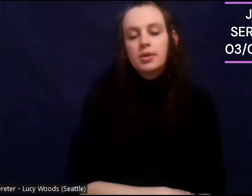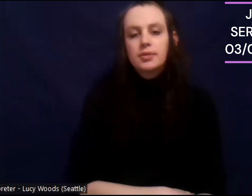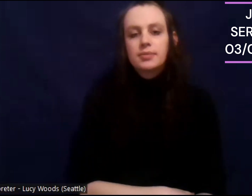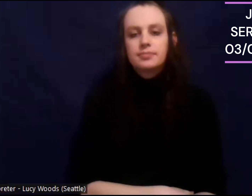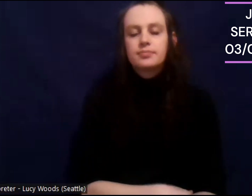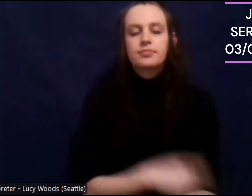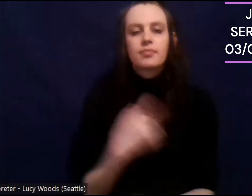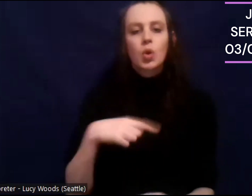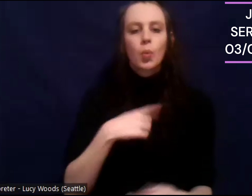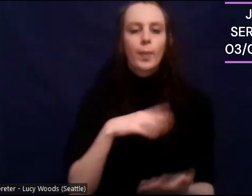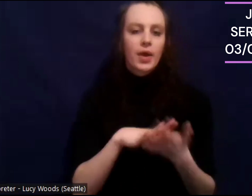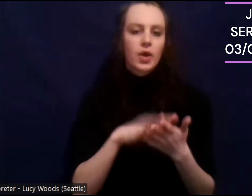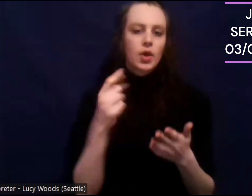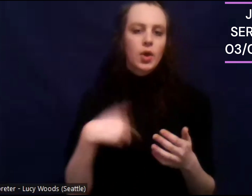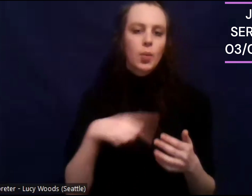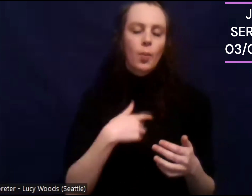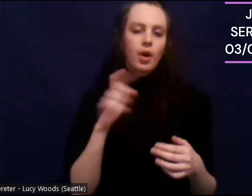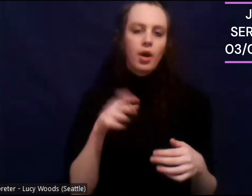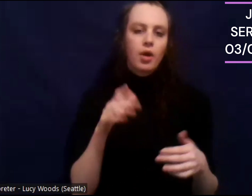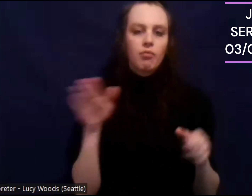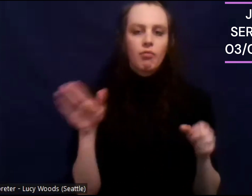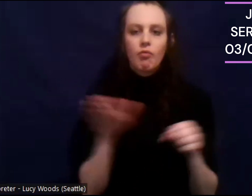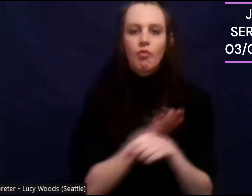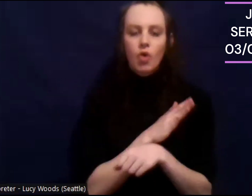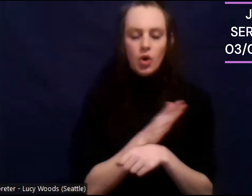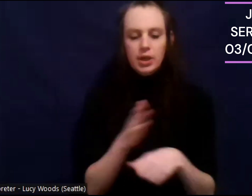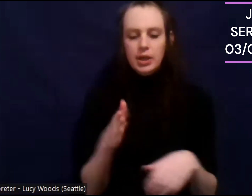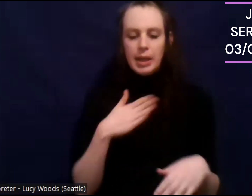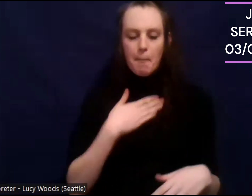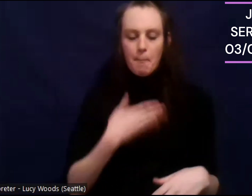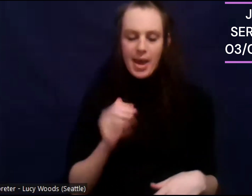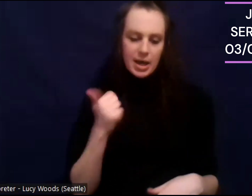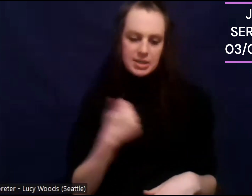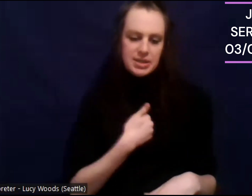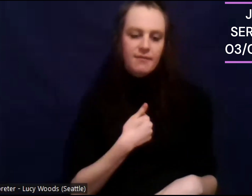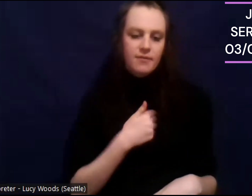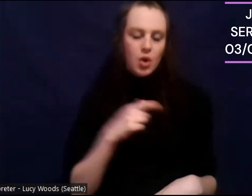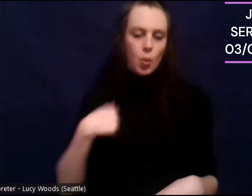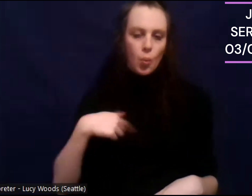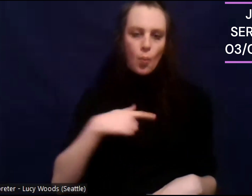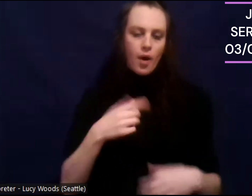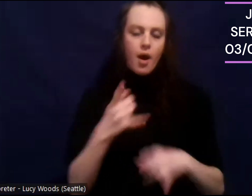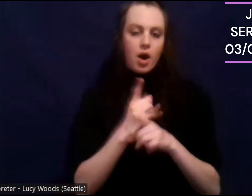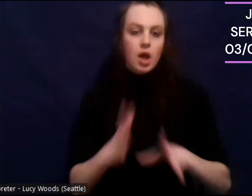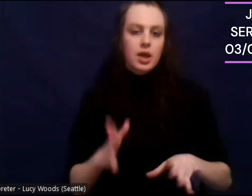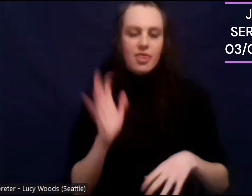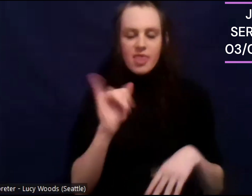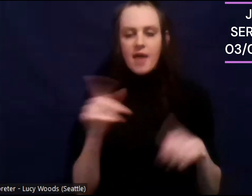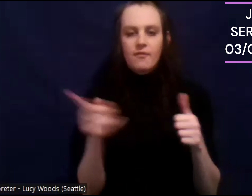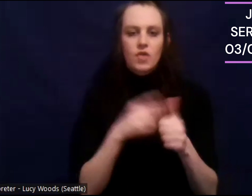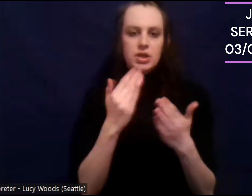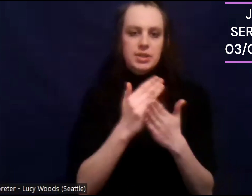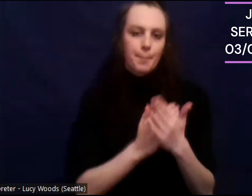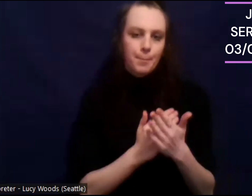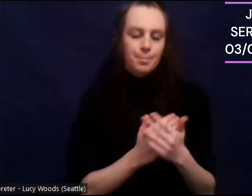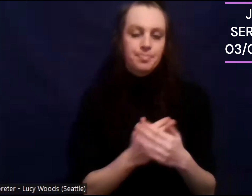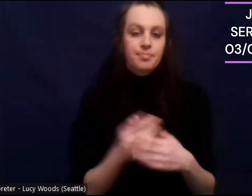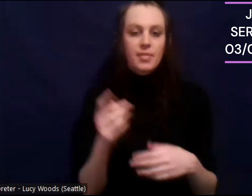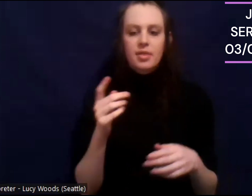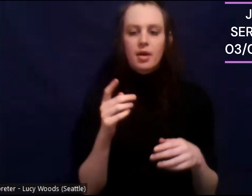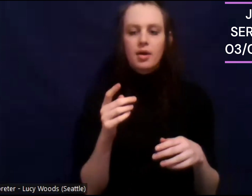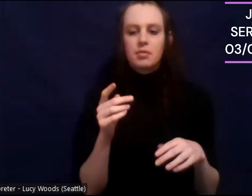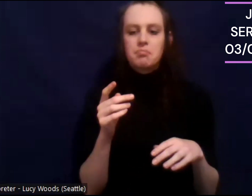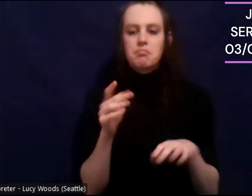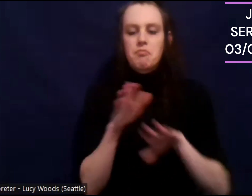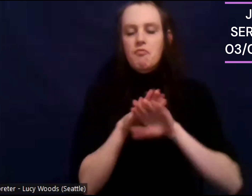learned we had to fully concede to our innermost selves that we were alcoholics. This is the first step in recovery. The delusion that we were like other people or